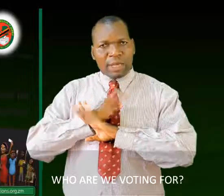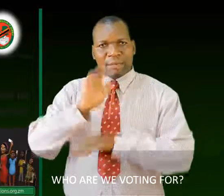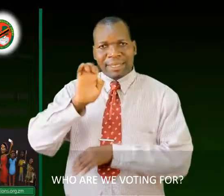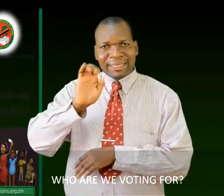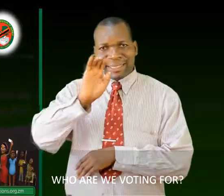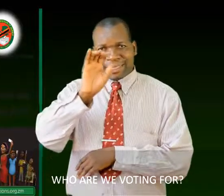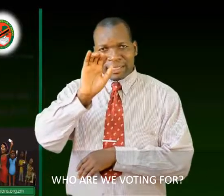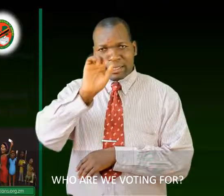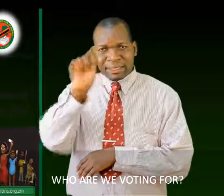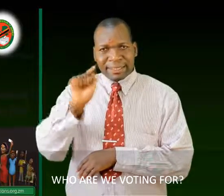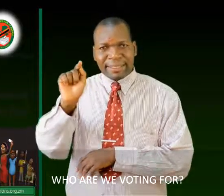voting for?